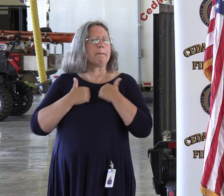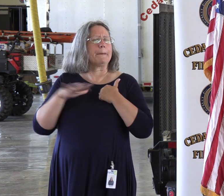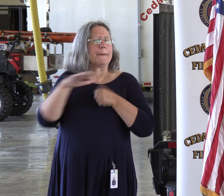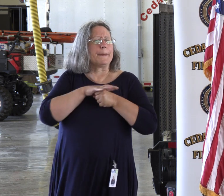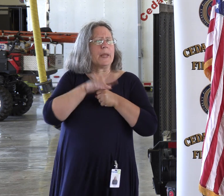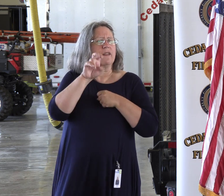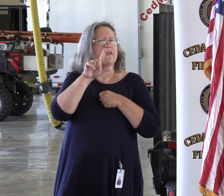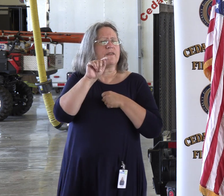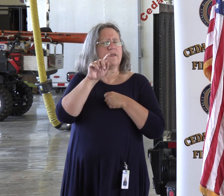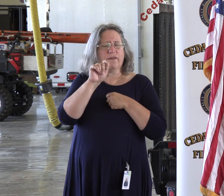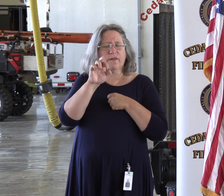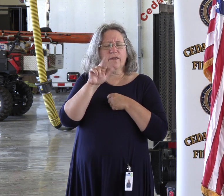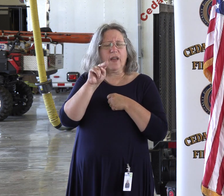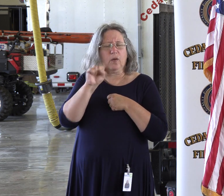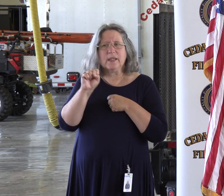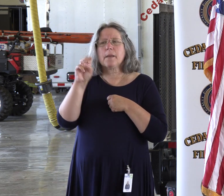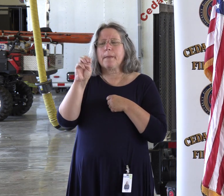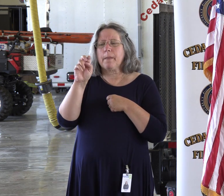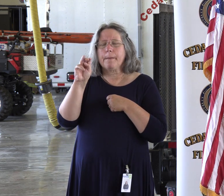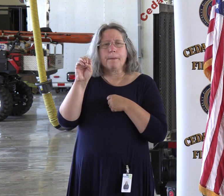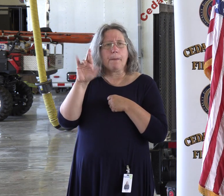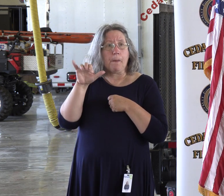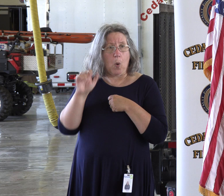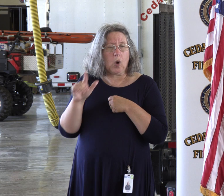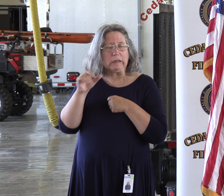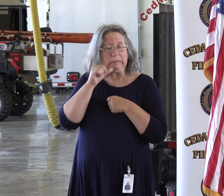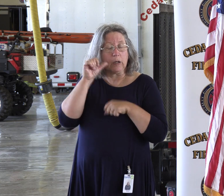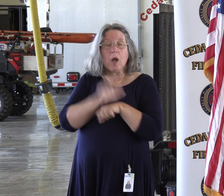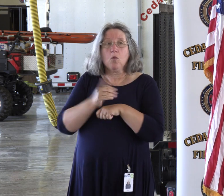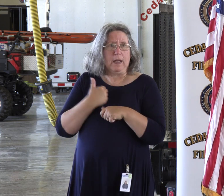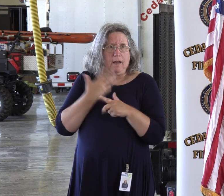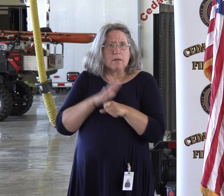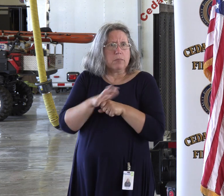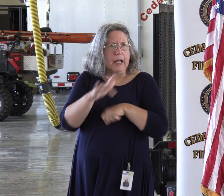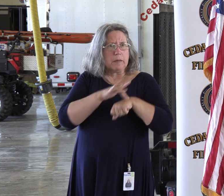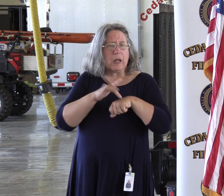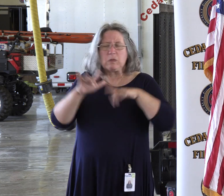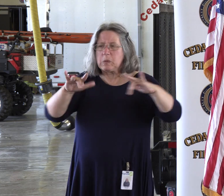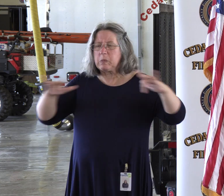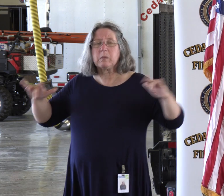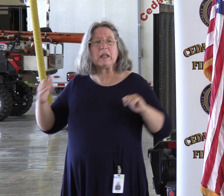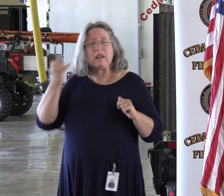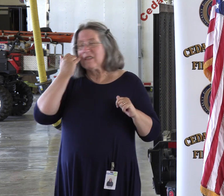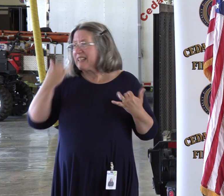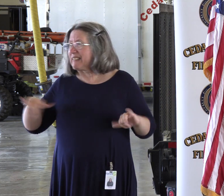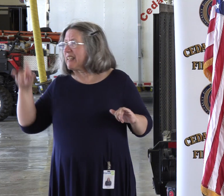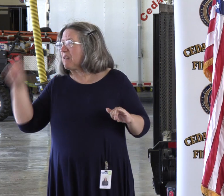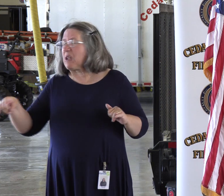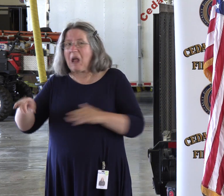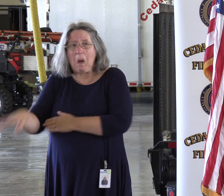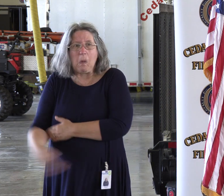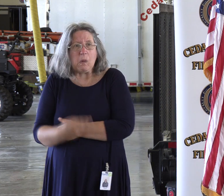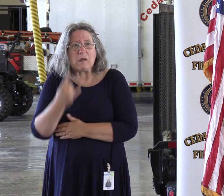had 67 residents there last night. We have plenty of space in the shelter. Please, if you need a